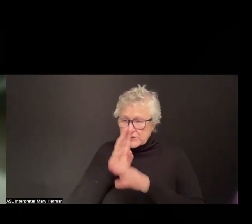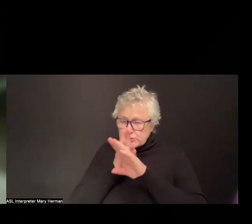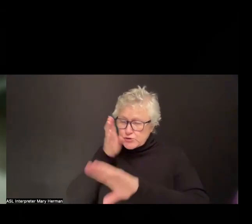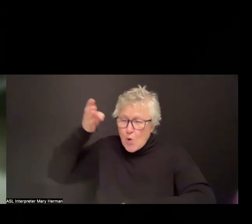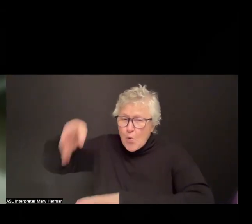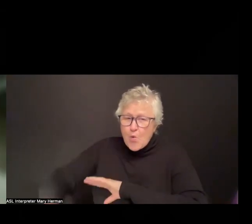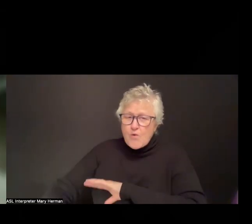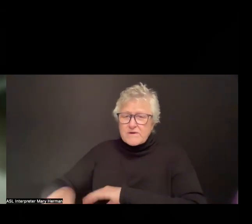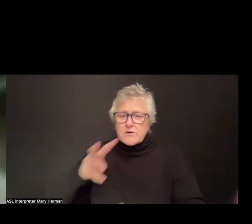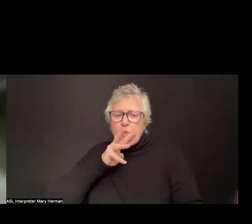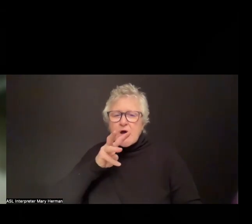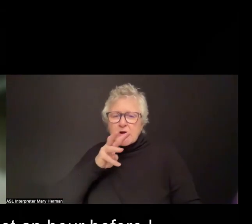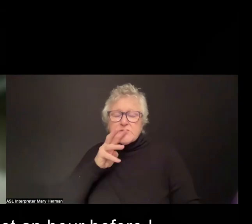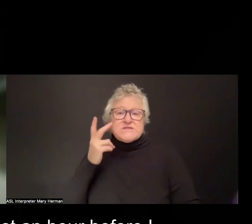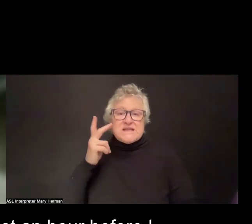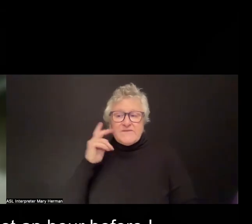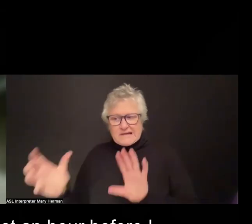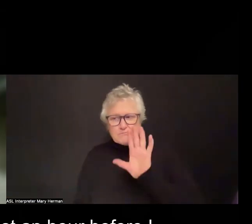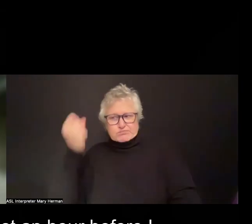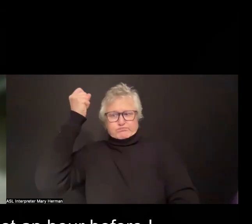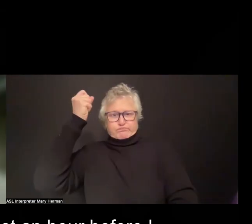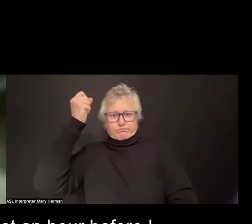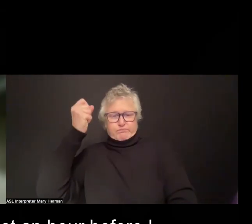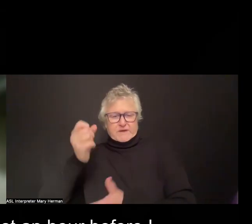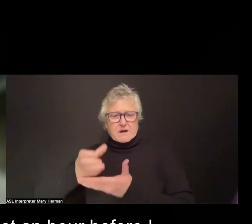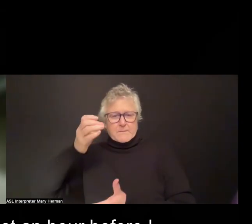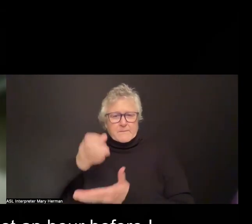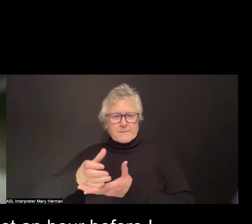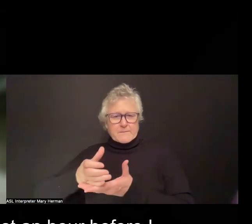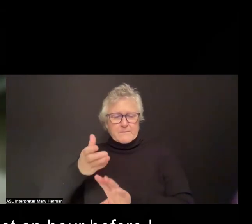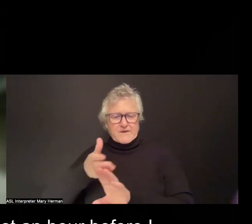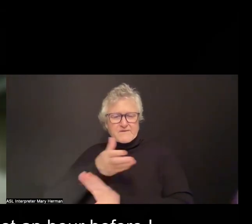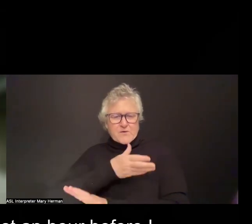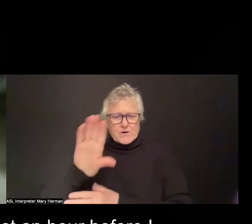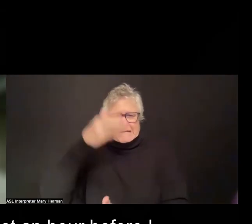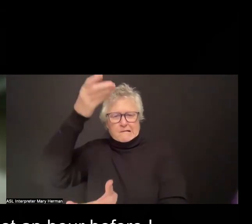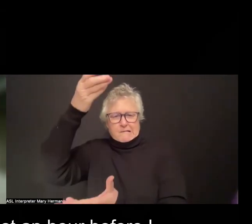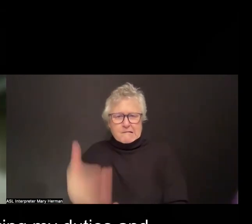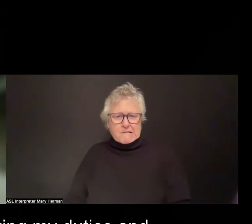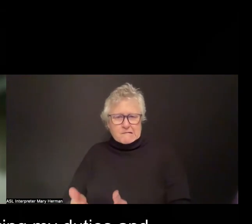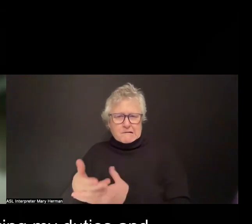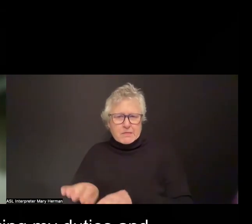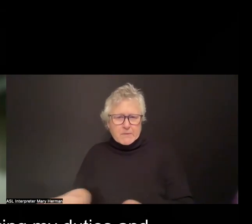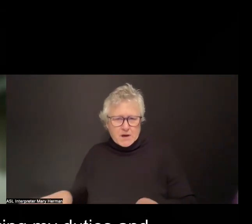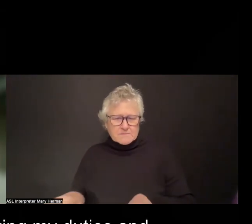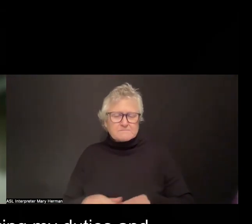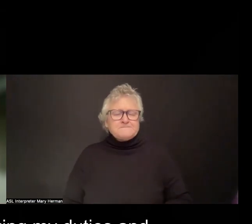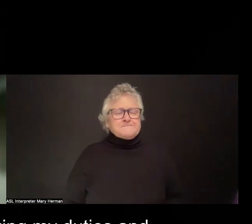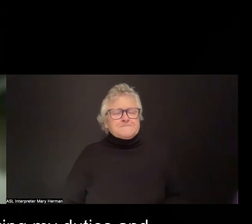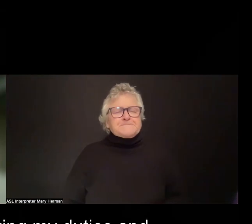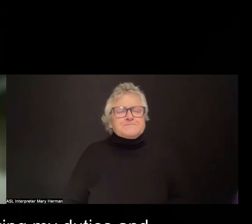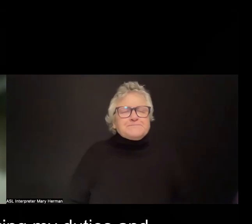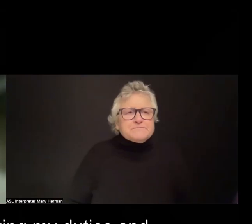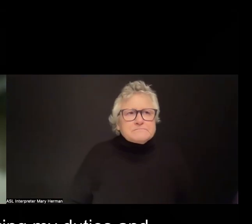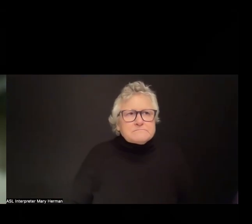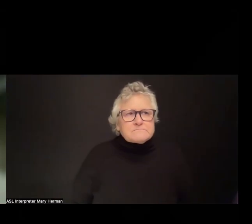bottom. It would be at least an hour before I was missed in a way that would get me lashed for shirking my duties and disobeying my